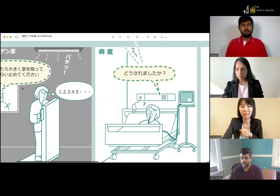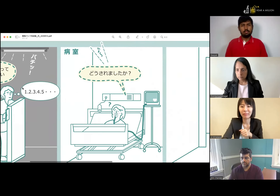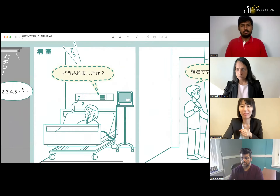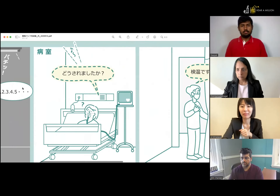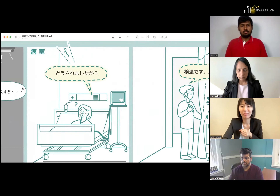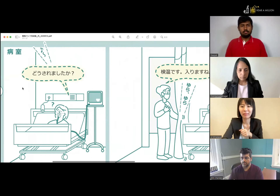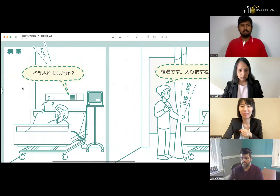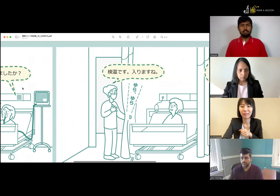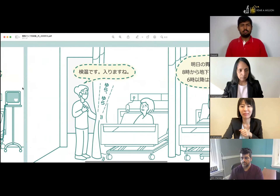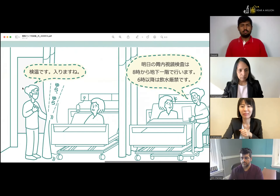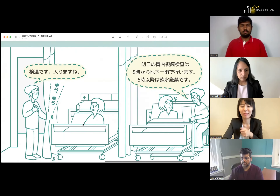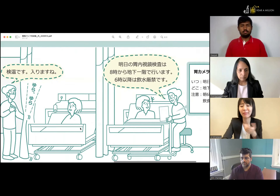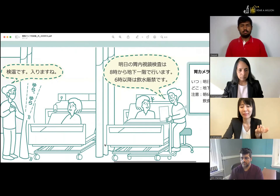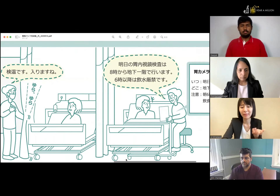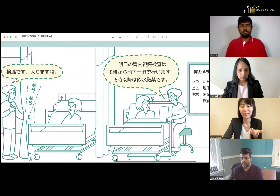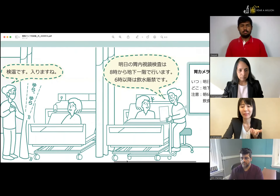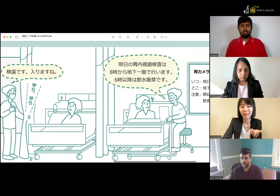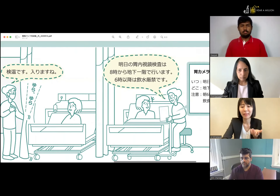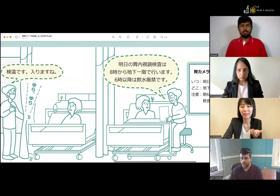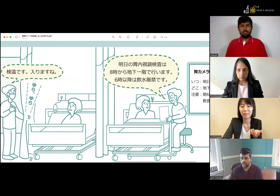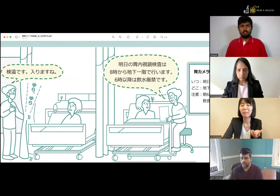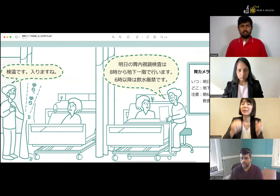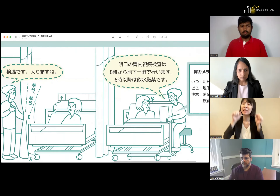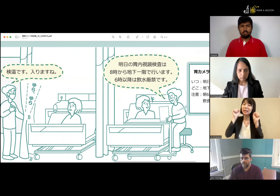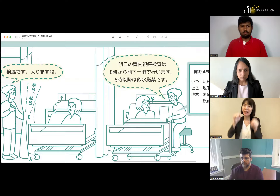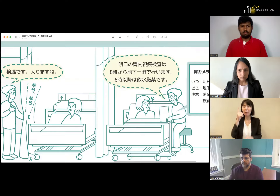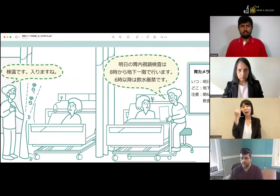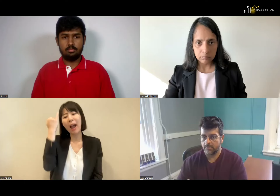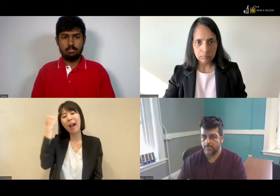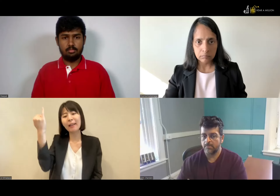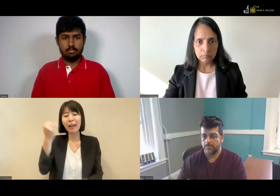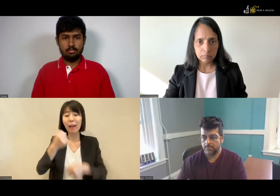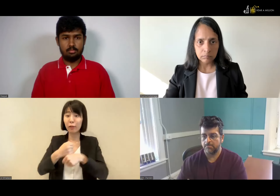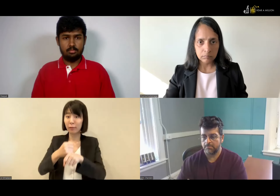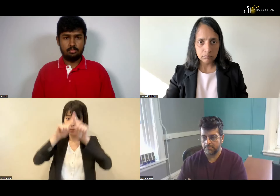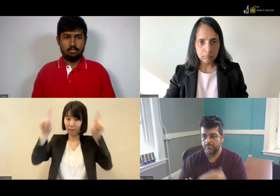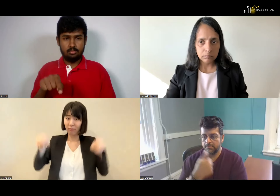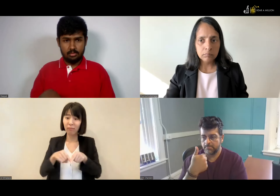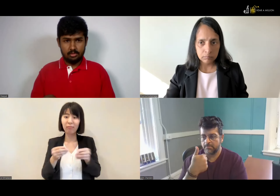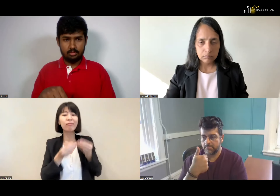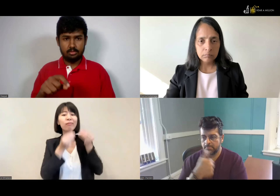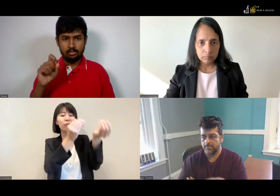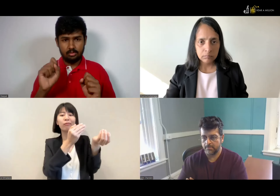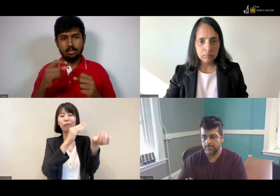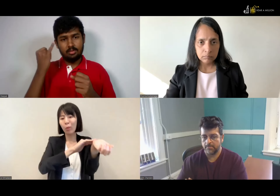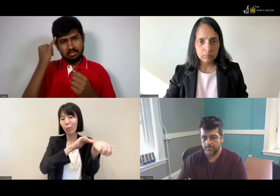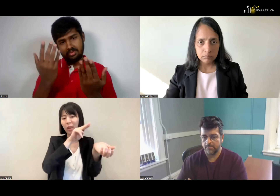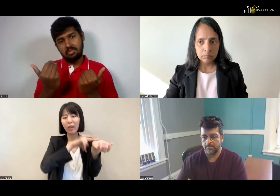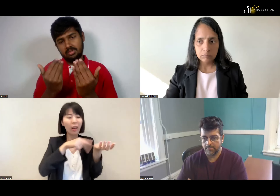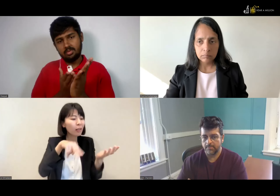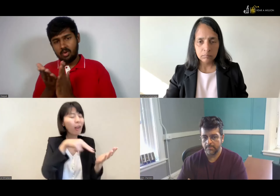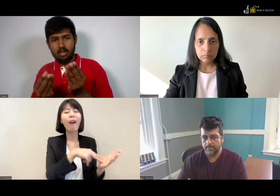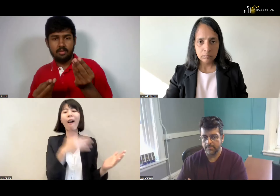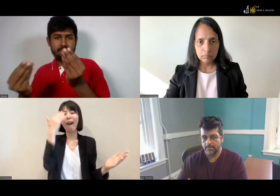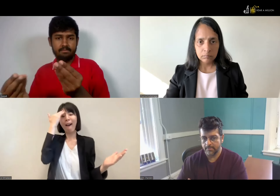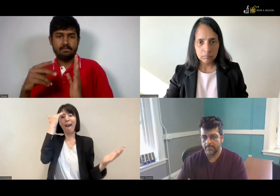the accessible services to the deaf patients by having the interpreter. So we can provide, we can tell them that this is the screen